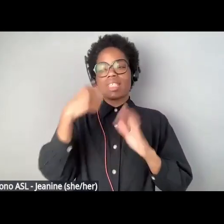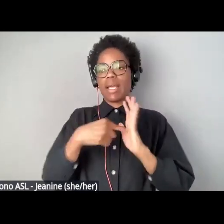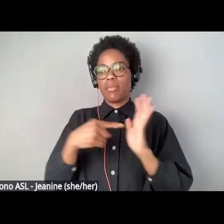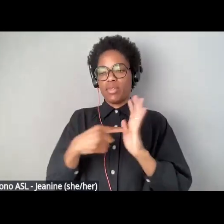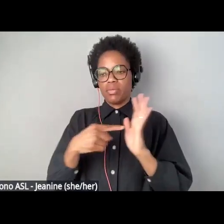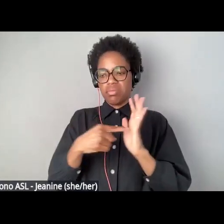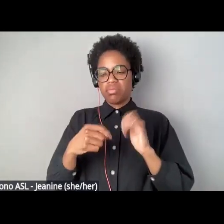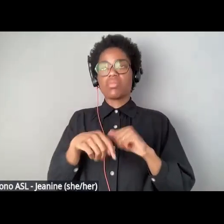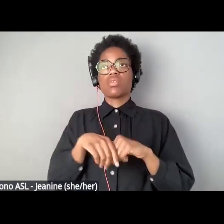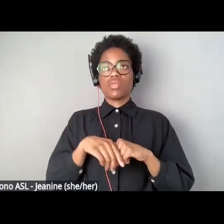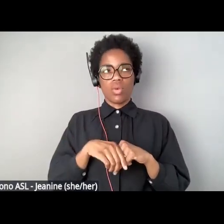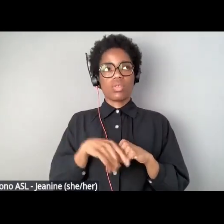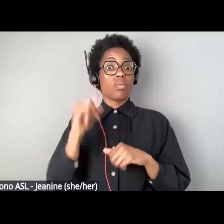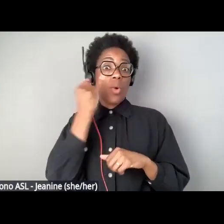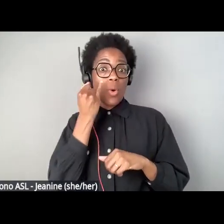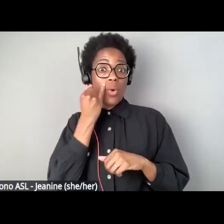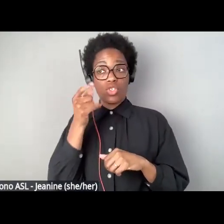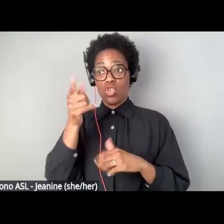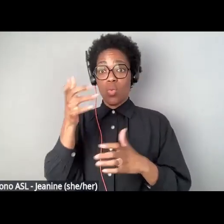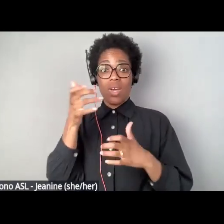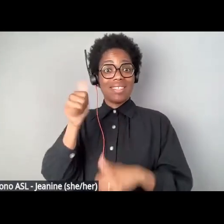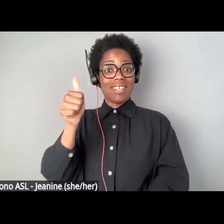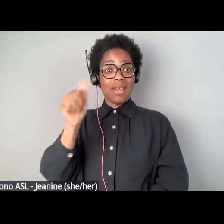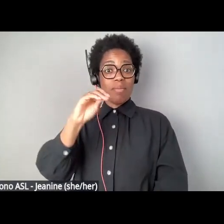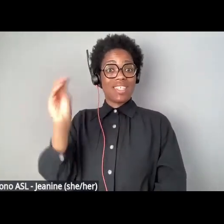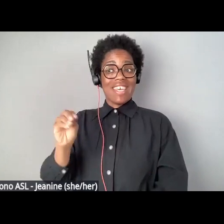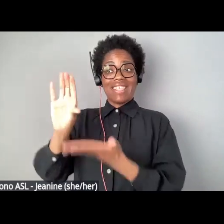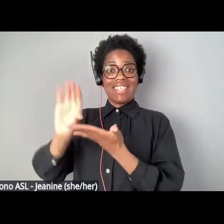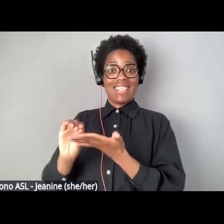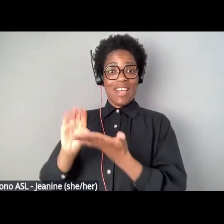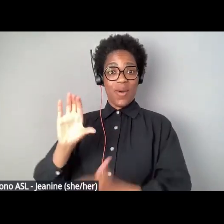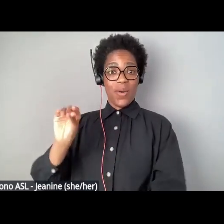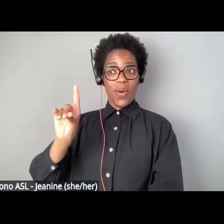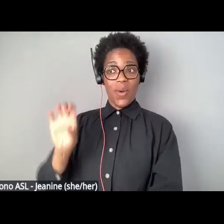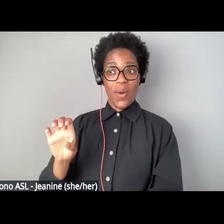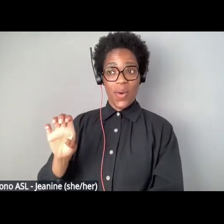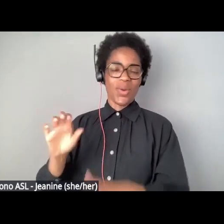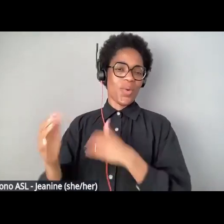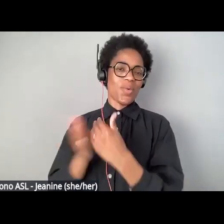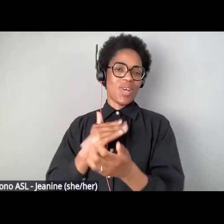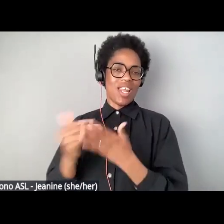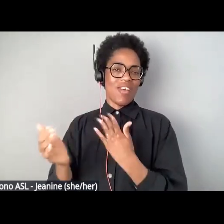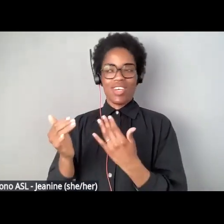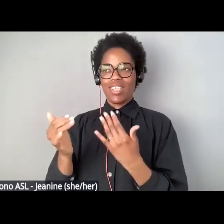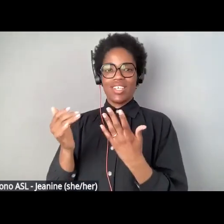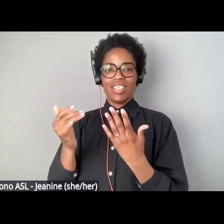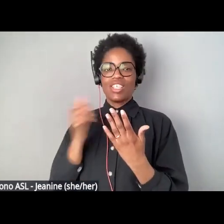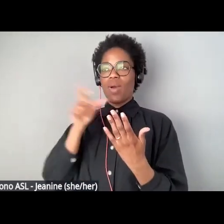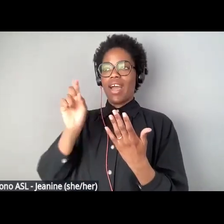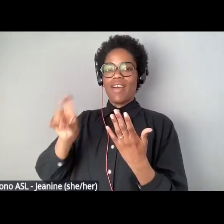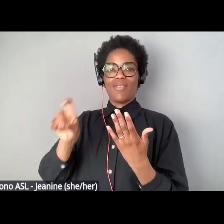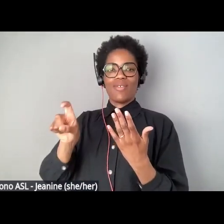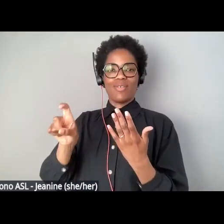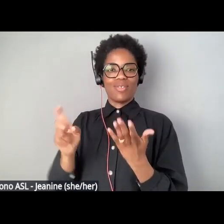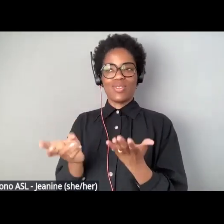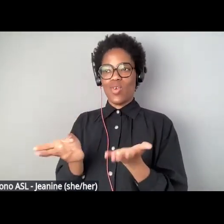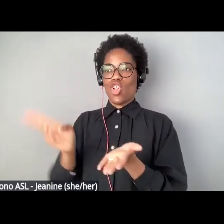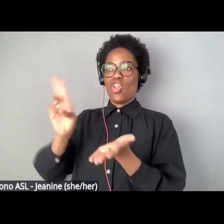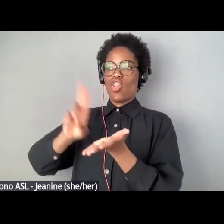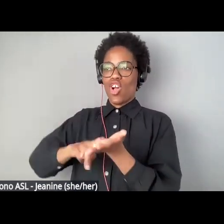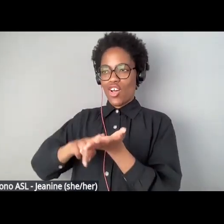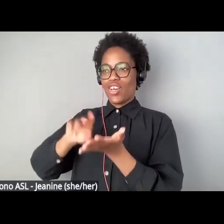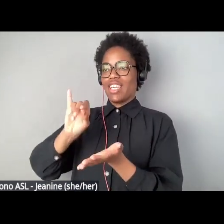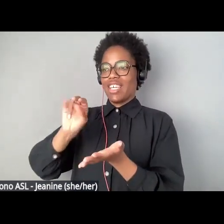you know, you want that 10% discount or whatever, just for signing up. You don't need to log in. It only works for 10